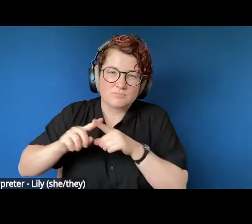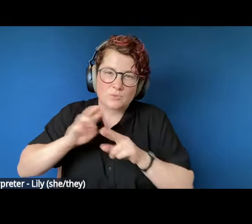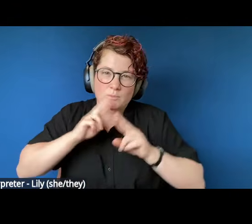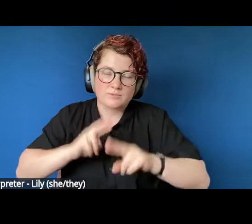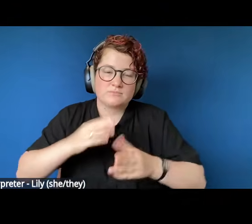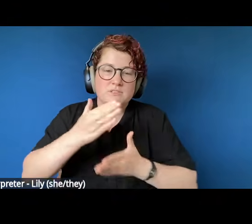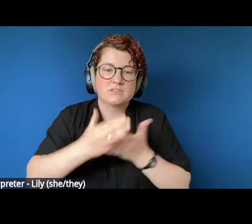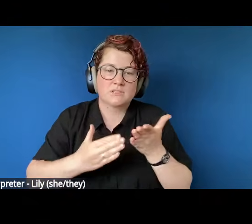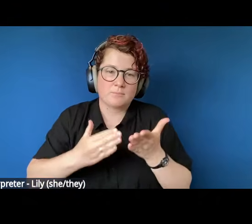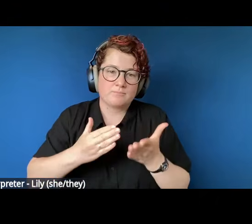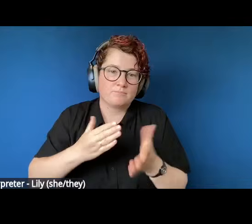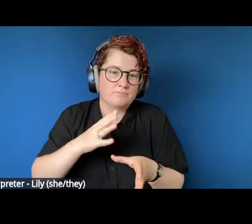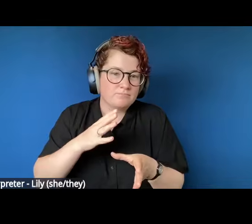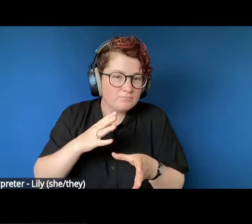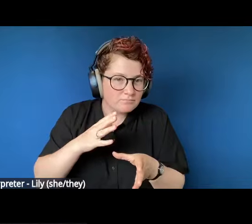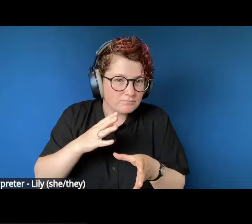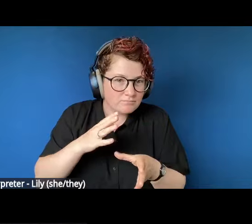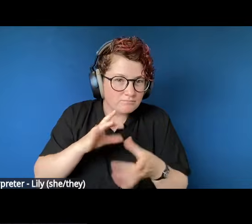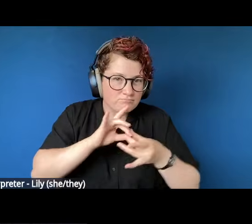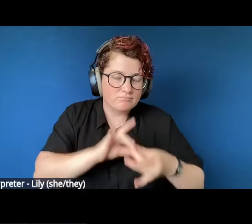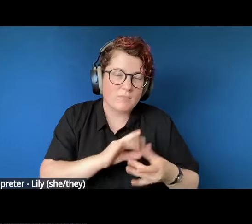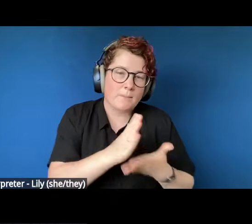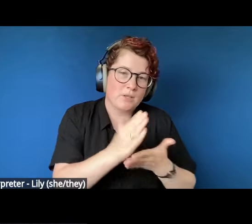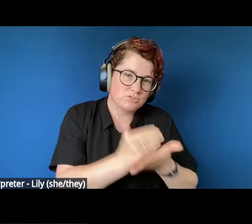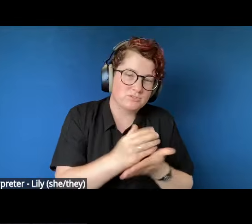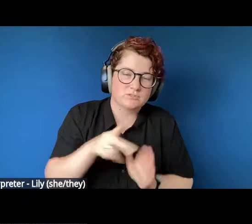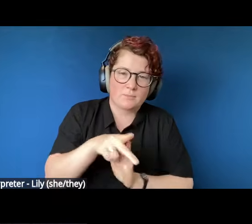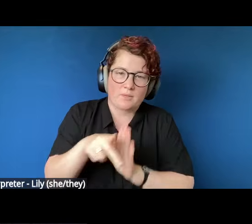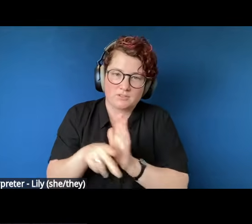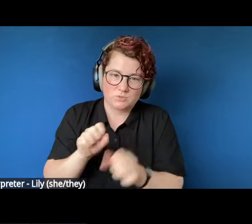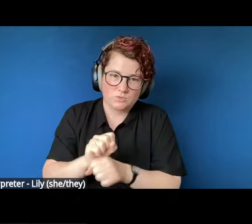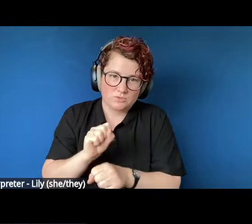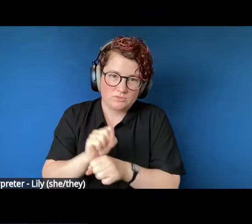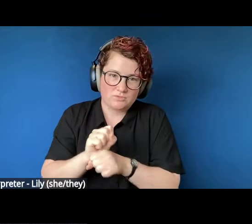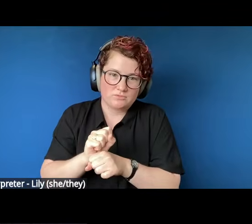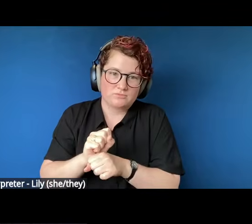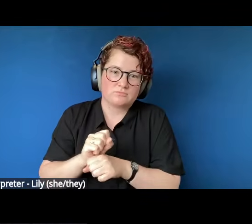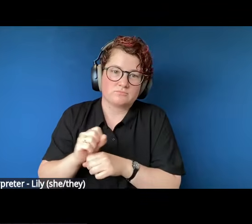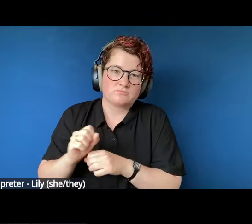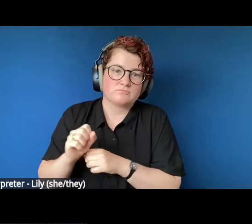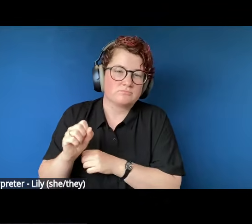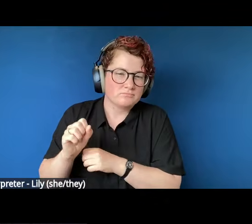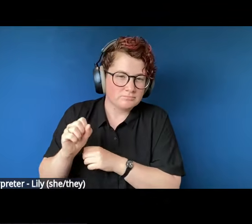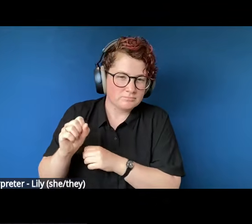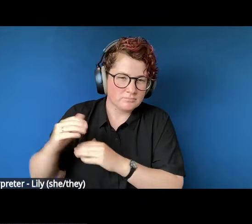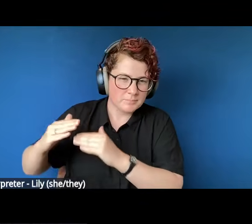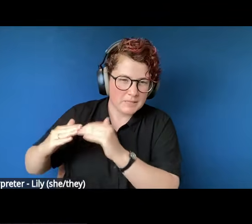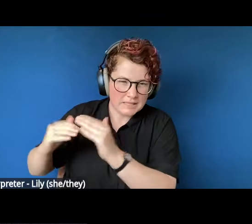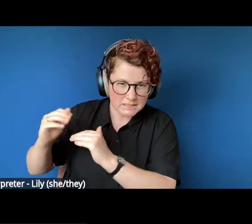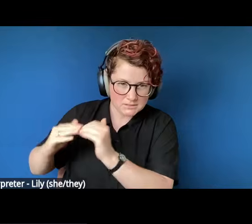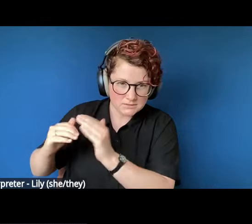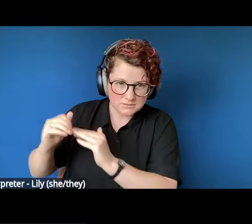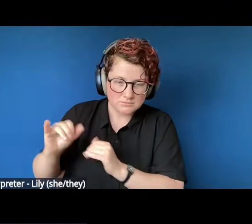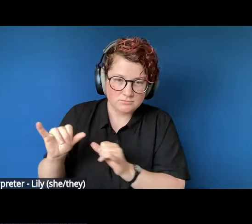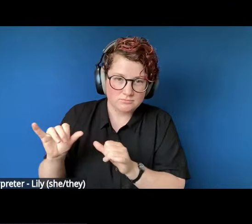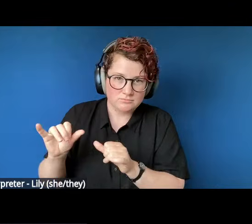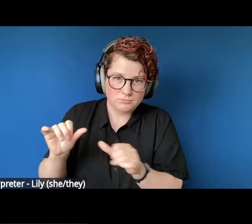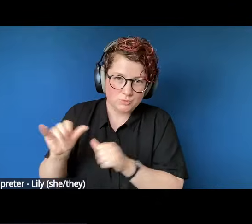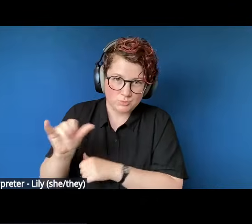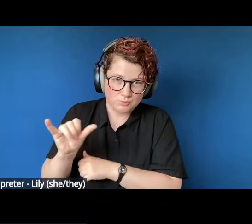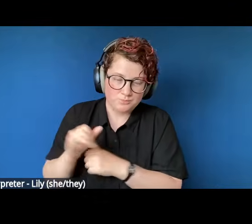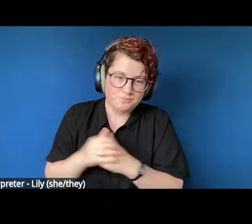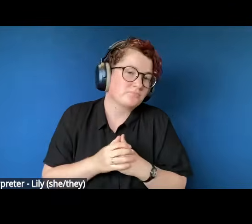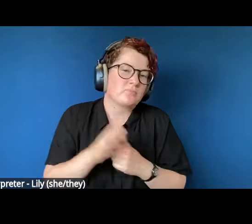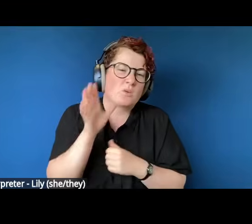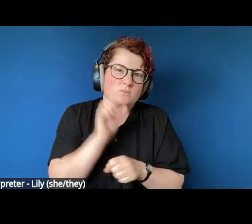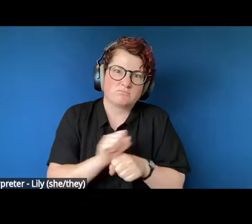the packet tonight around budgets, policy work, land and buildings, and so on. We'll definitely be working hard